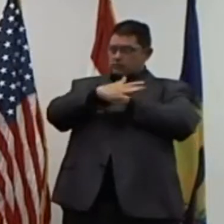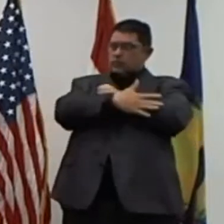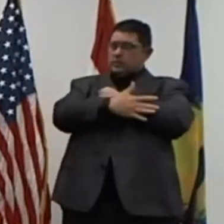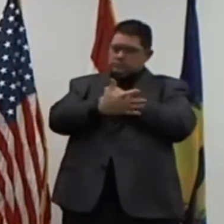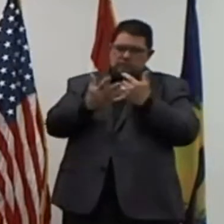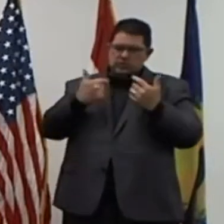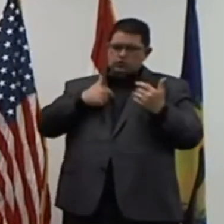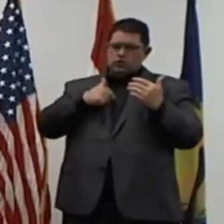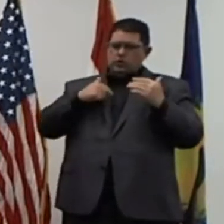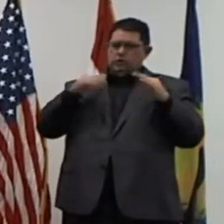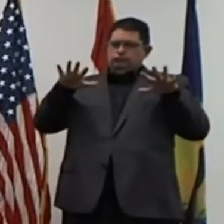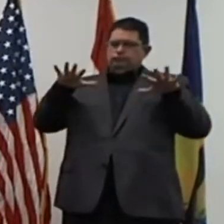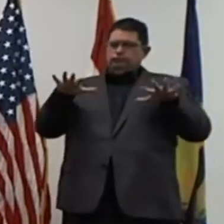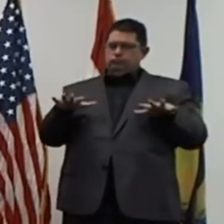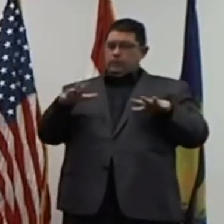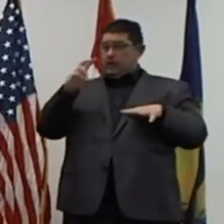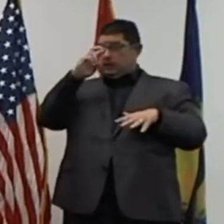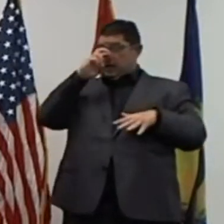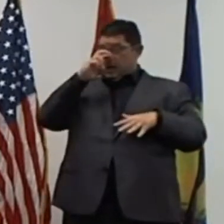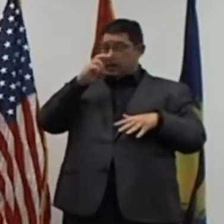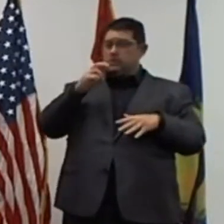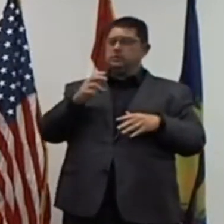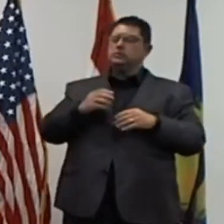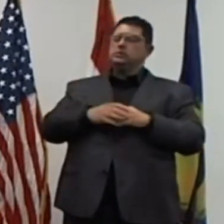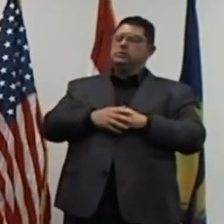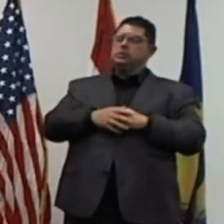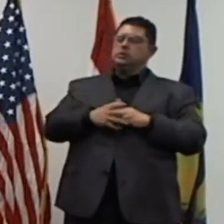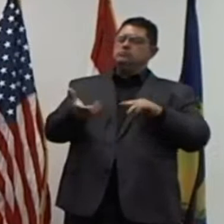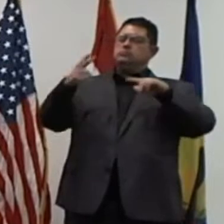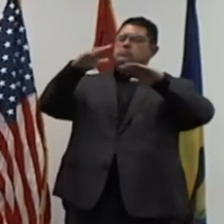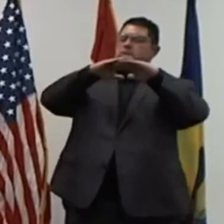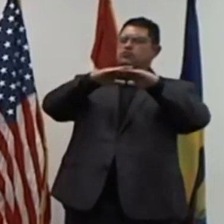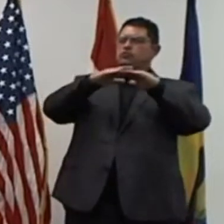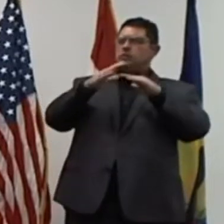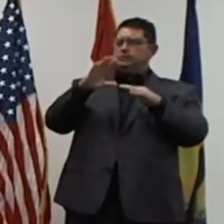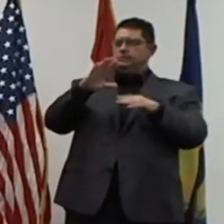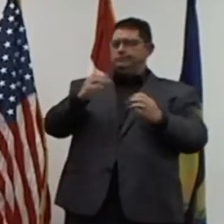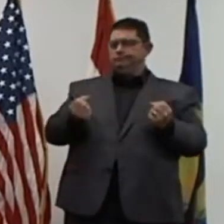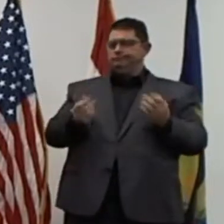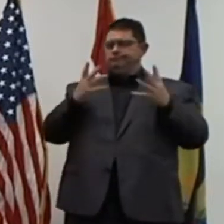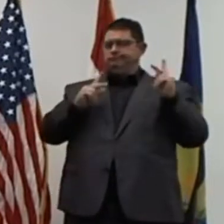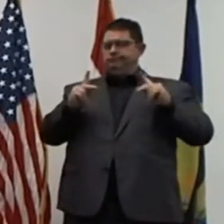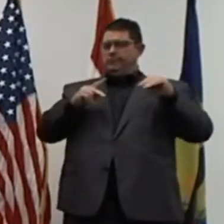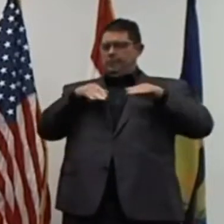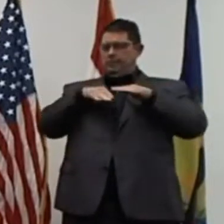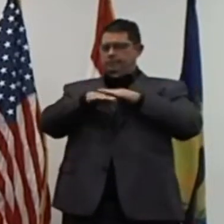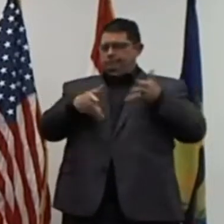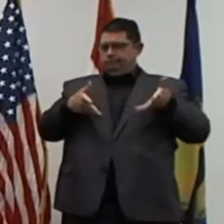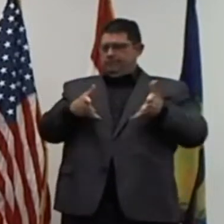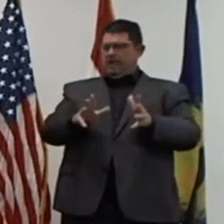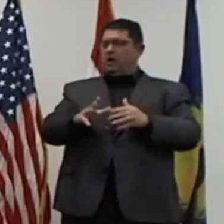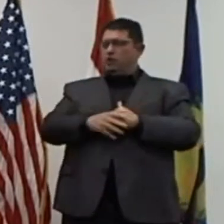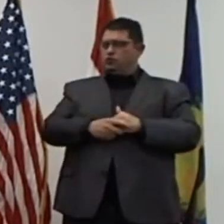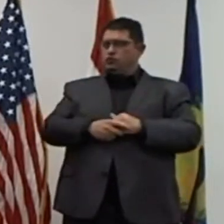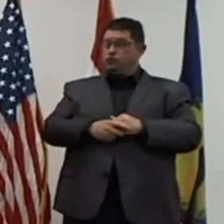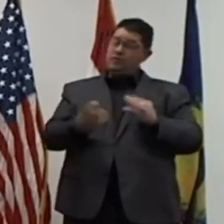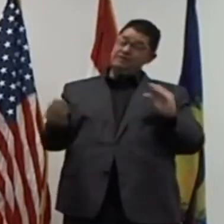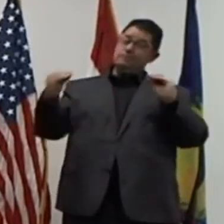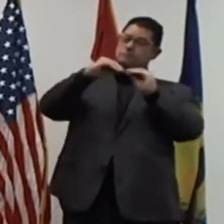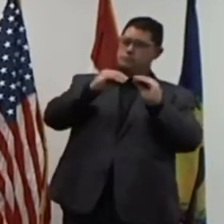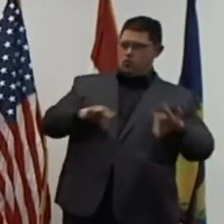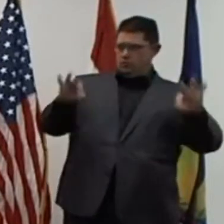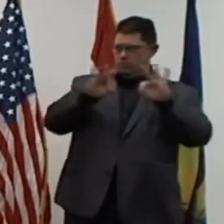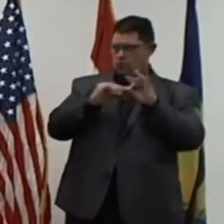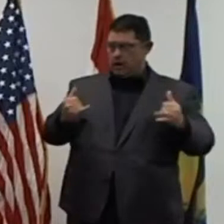these guidelines, as we start to increase capacities in some of our retail areas as well. So it's even more important